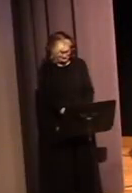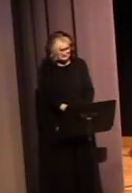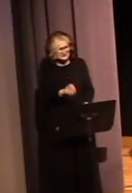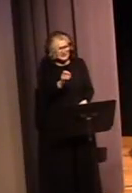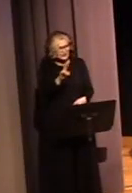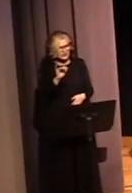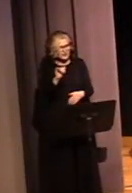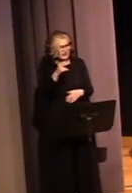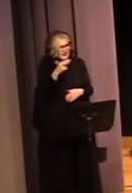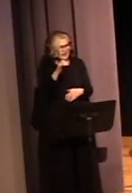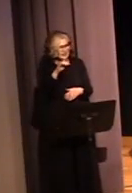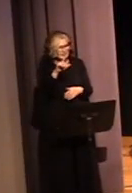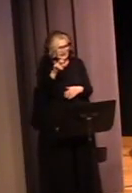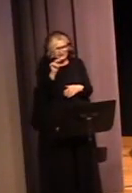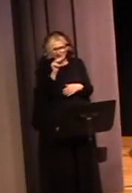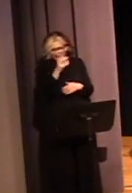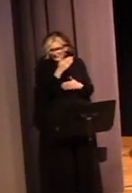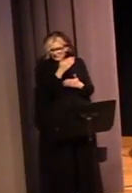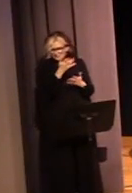Erica Hamlet.